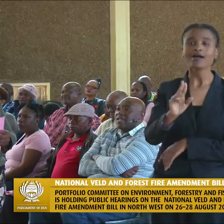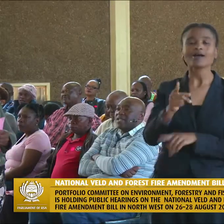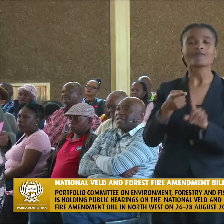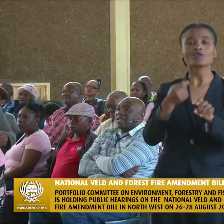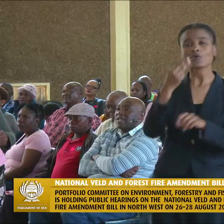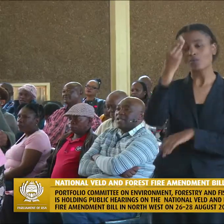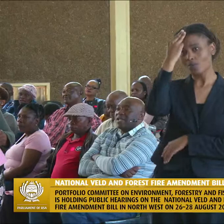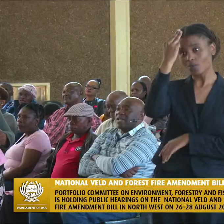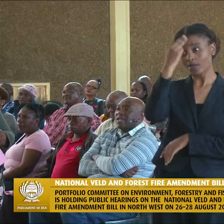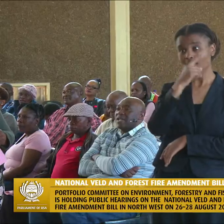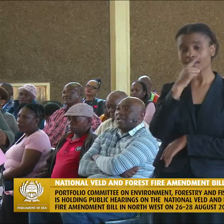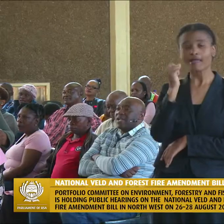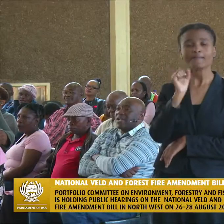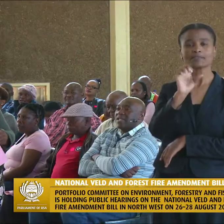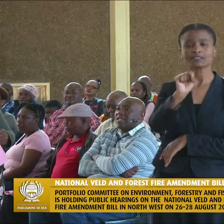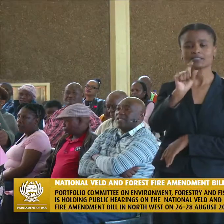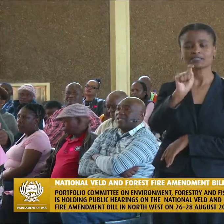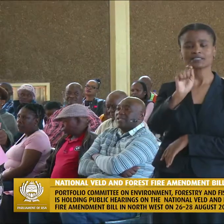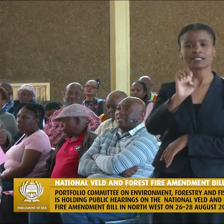is